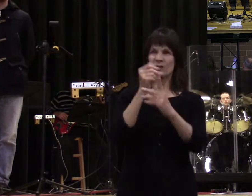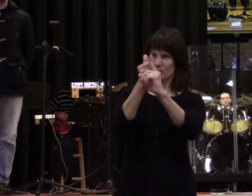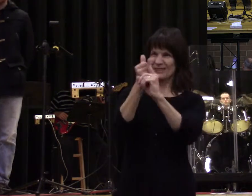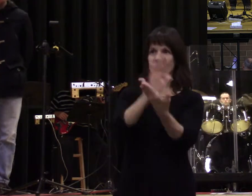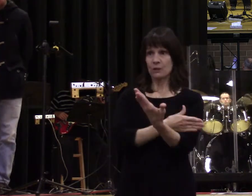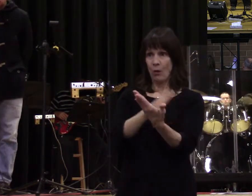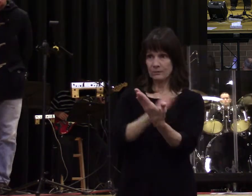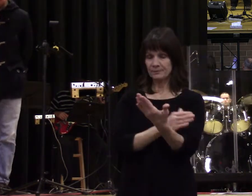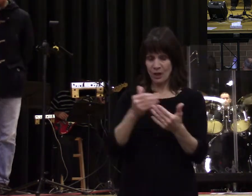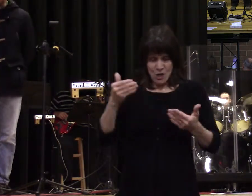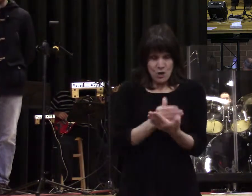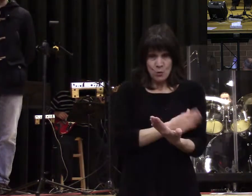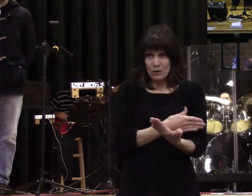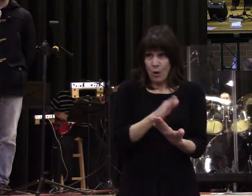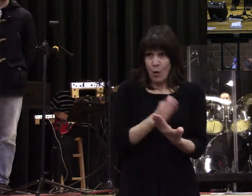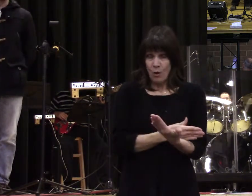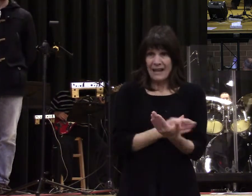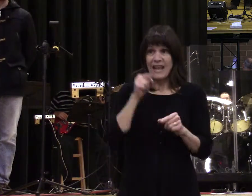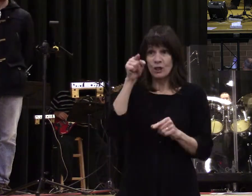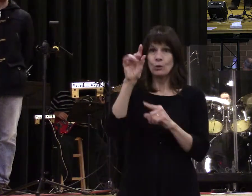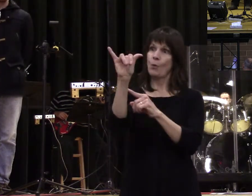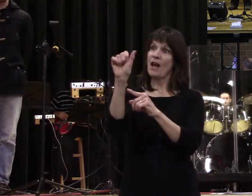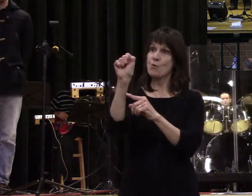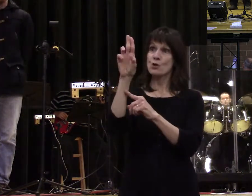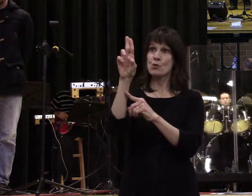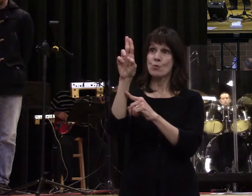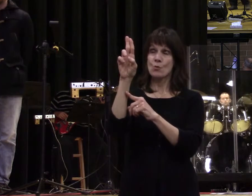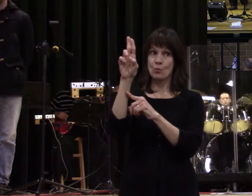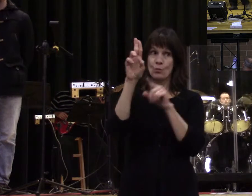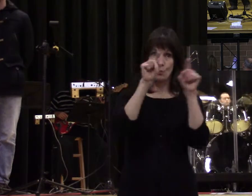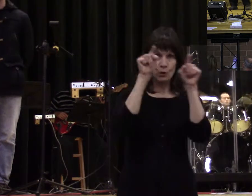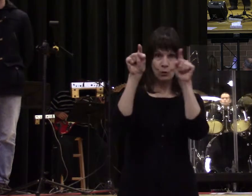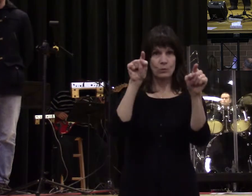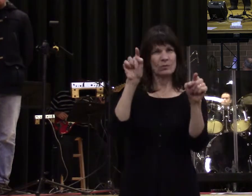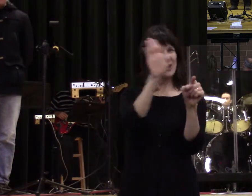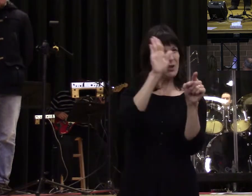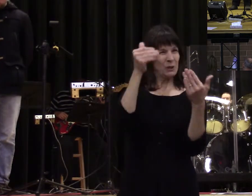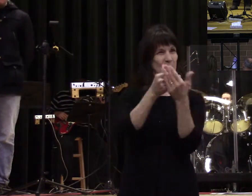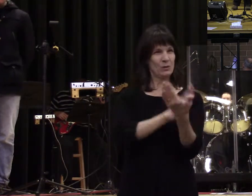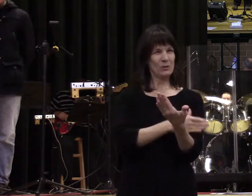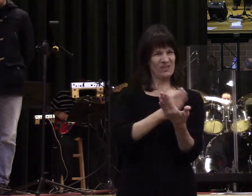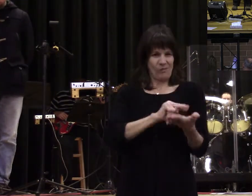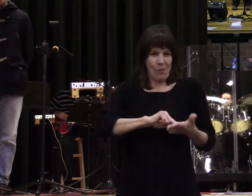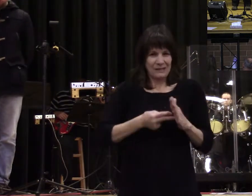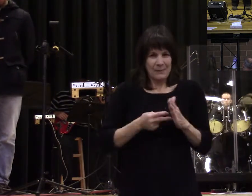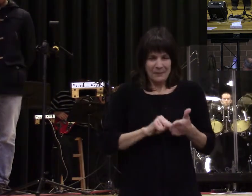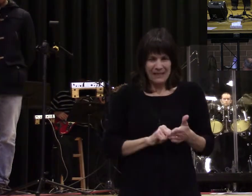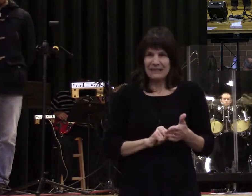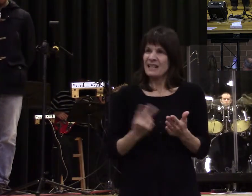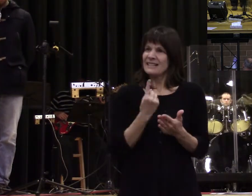Your new song, and you, Y-O-U, you, okay, your new song is a you